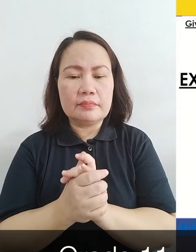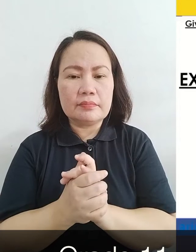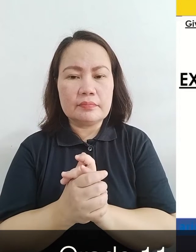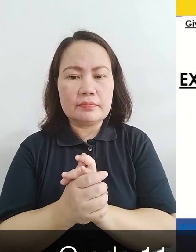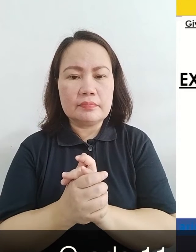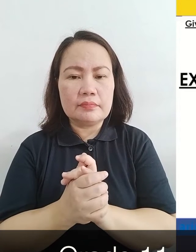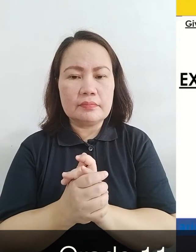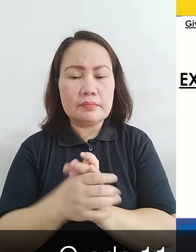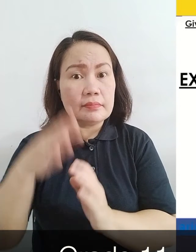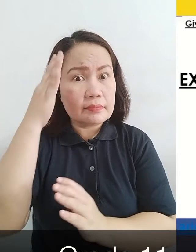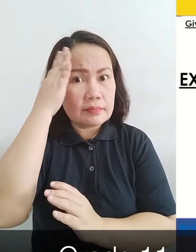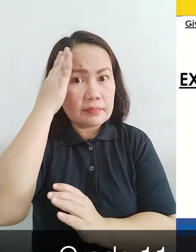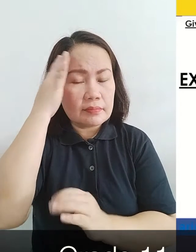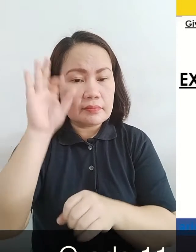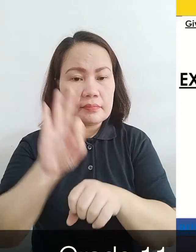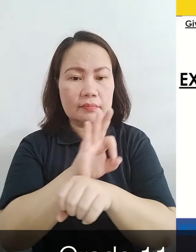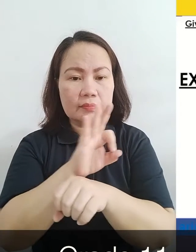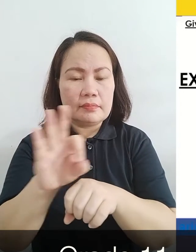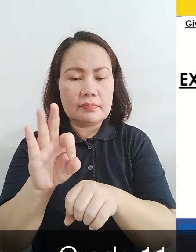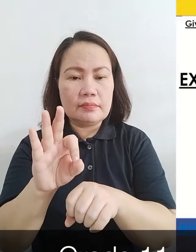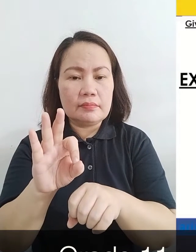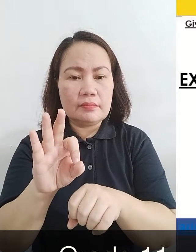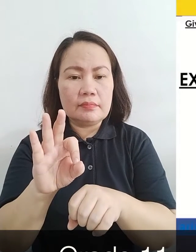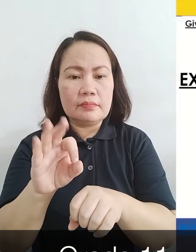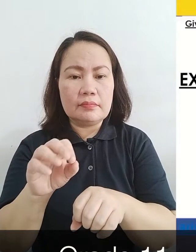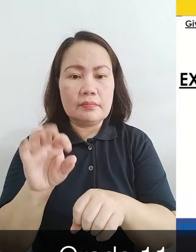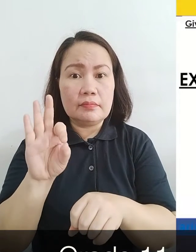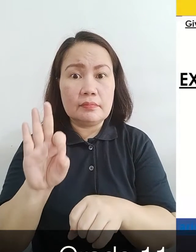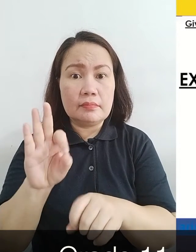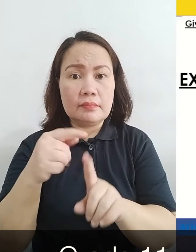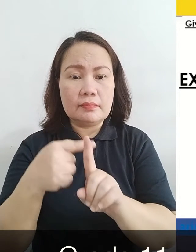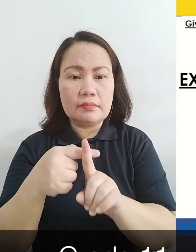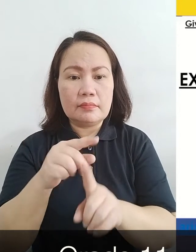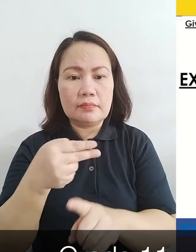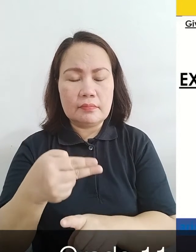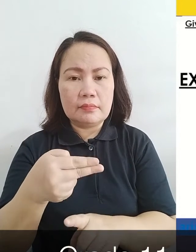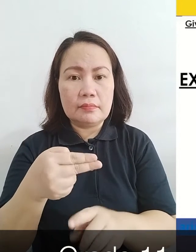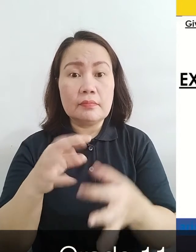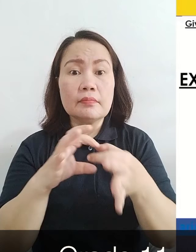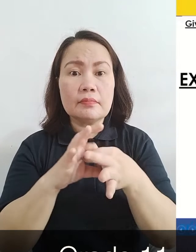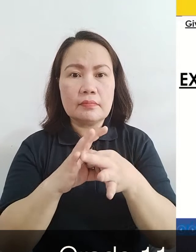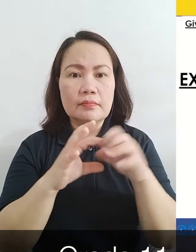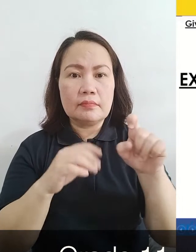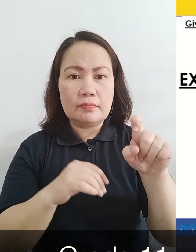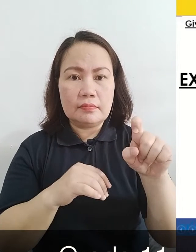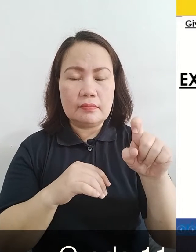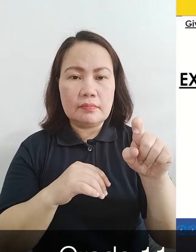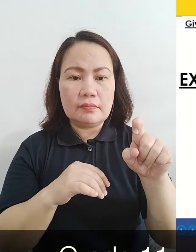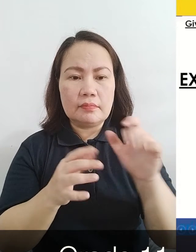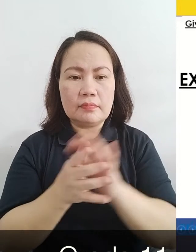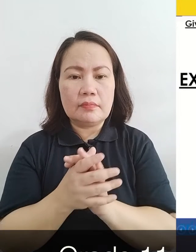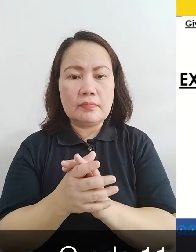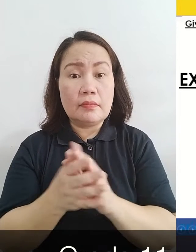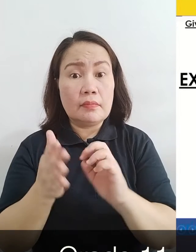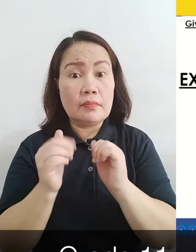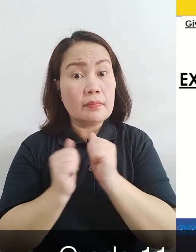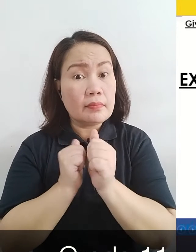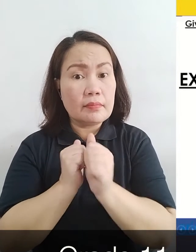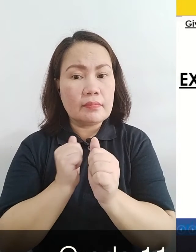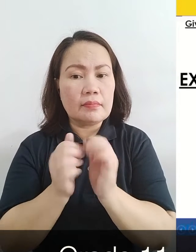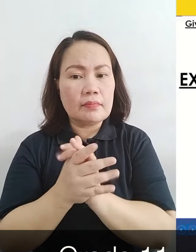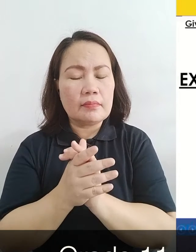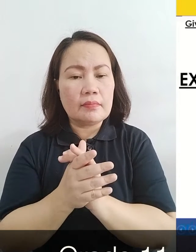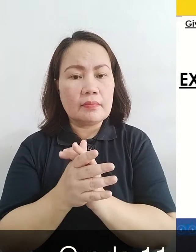Determine the function f plus h of x. So, ibig sabihin, i-add natin